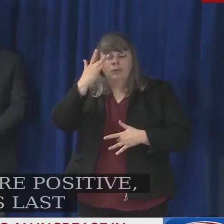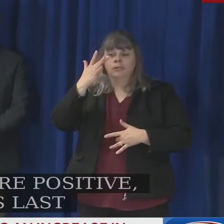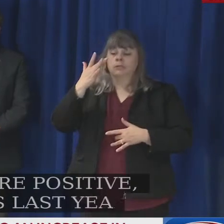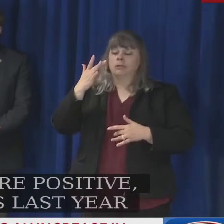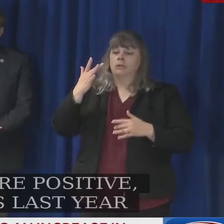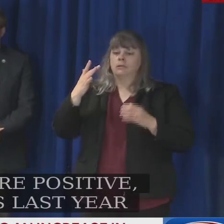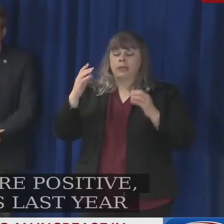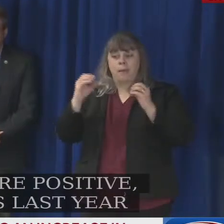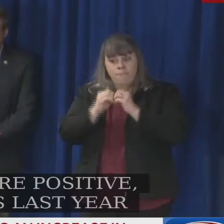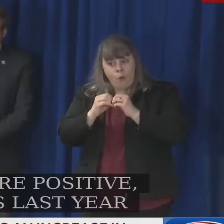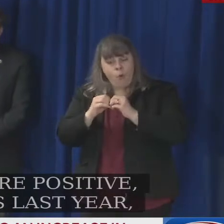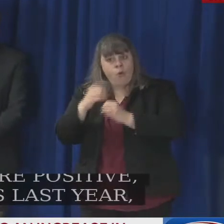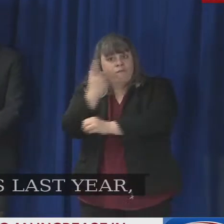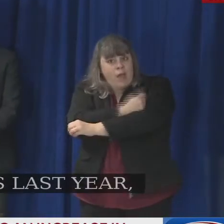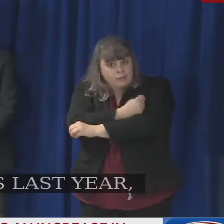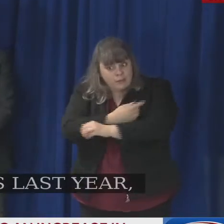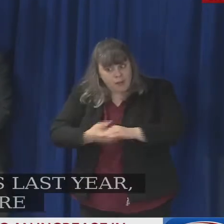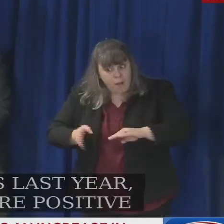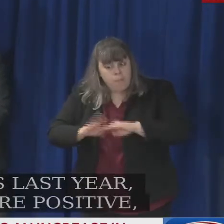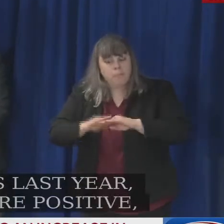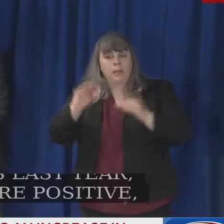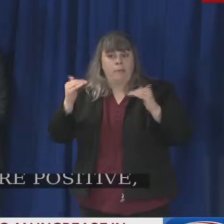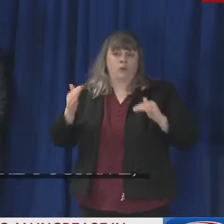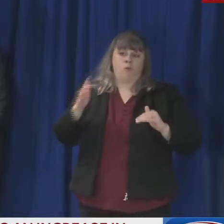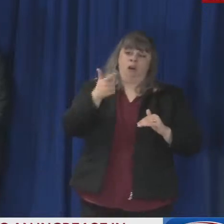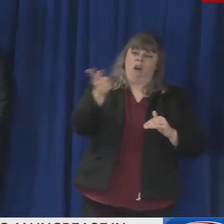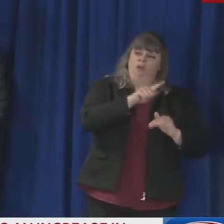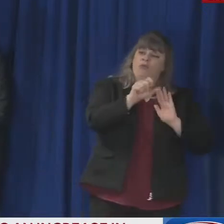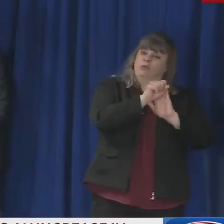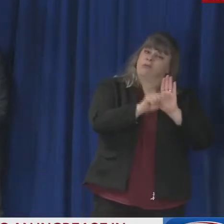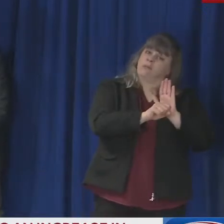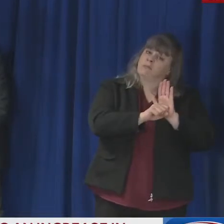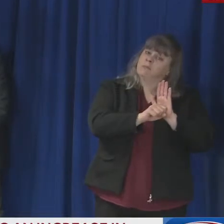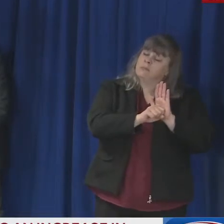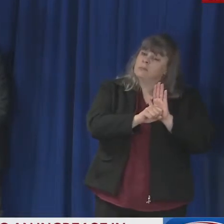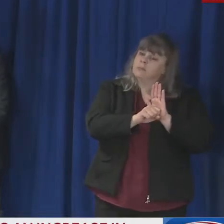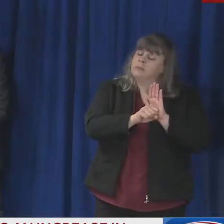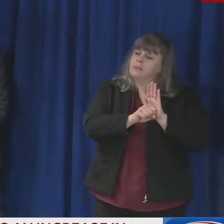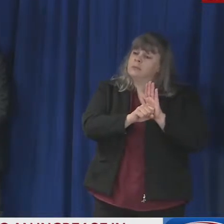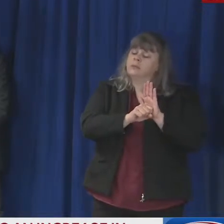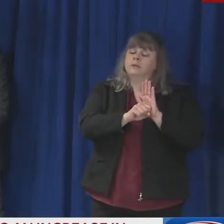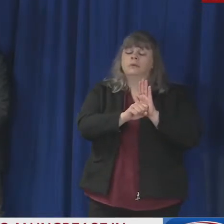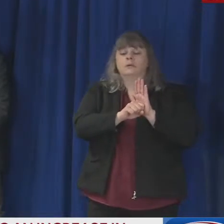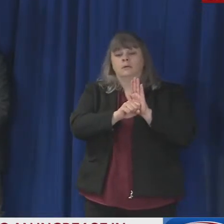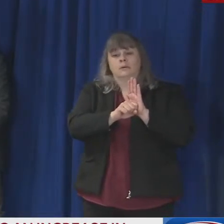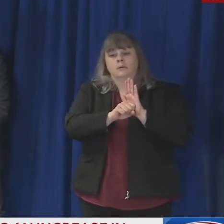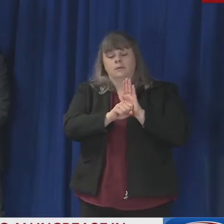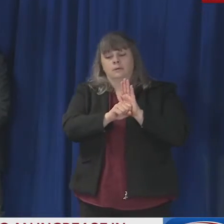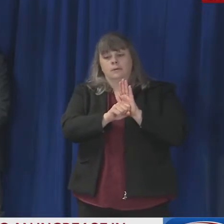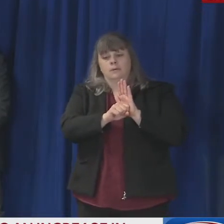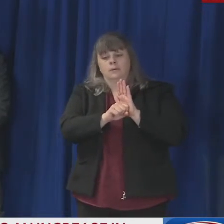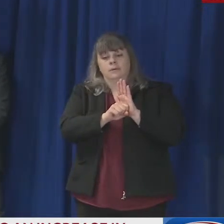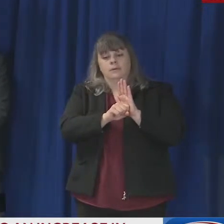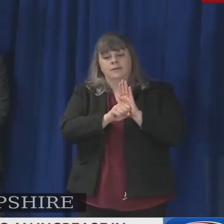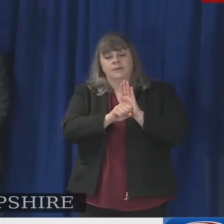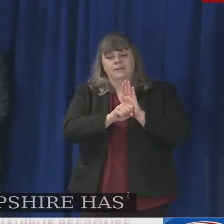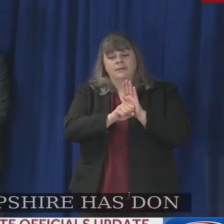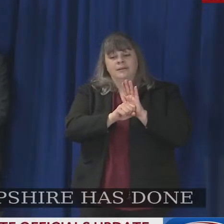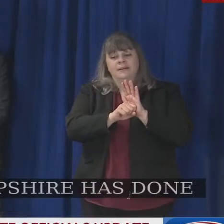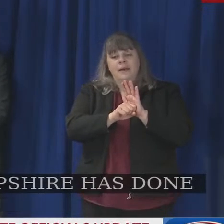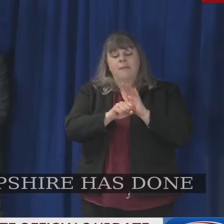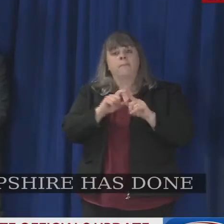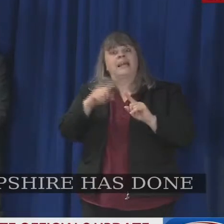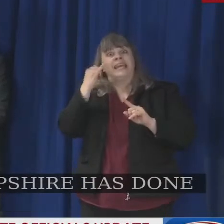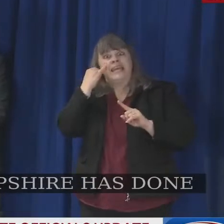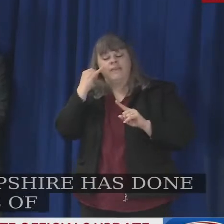of vaccination than are seen in other parts of the country. But there are still big differences in vaccination when you look town